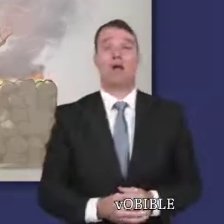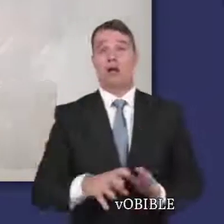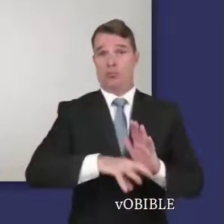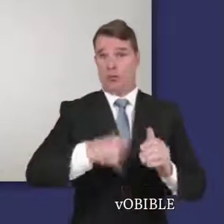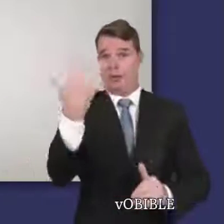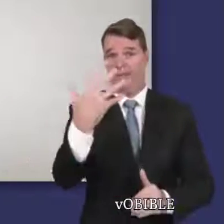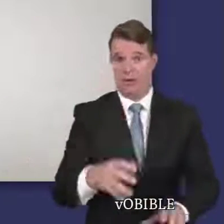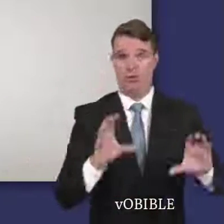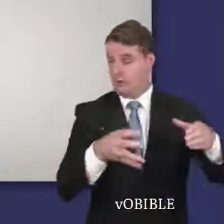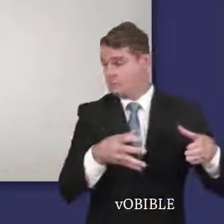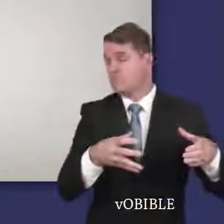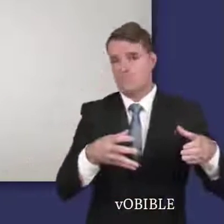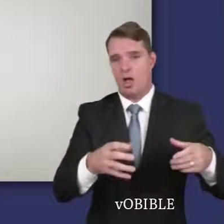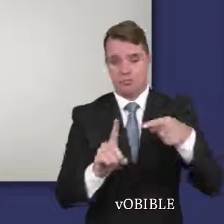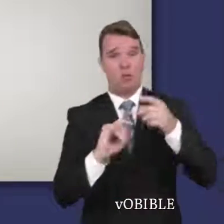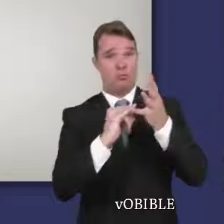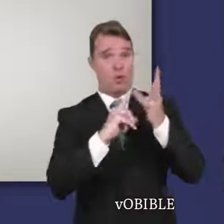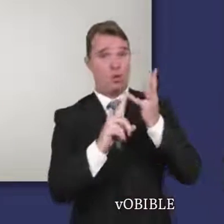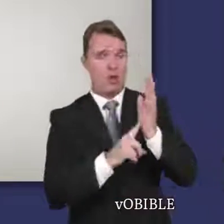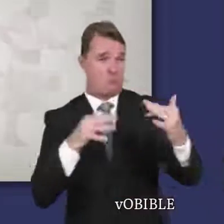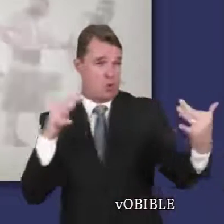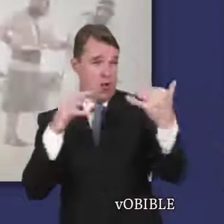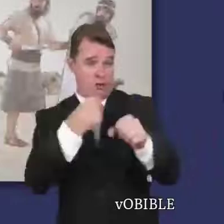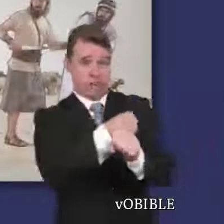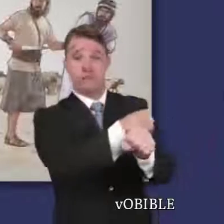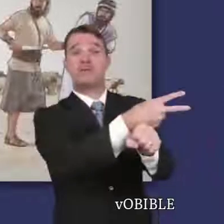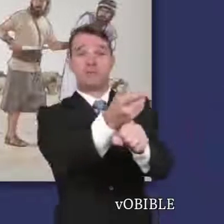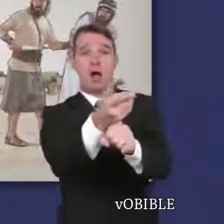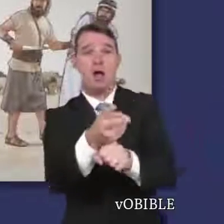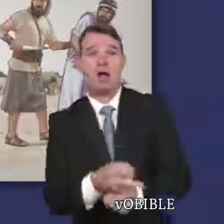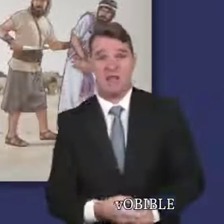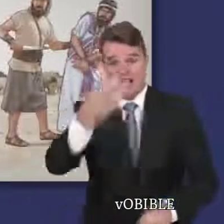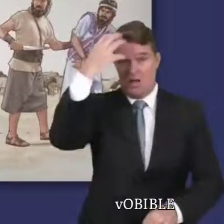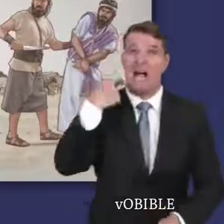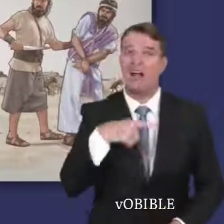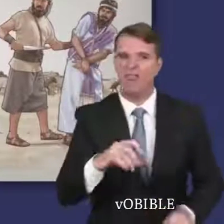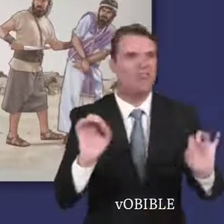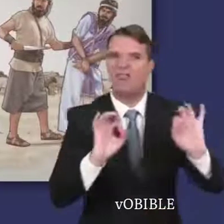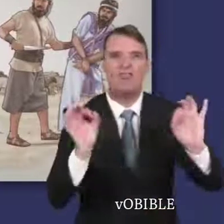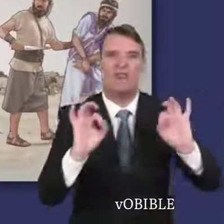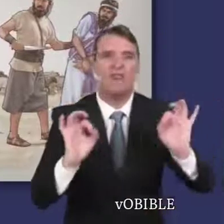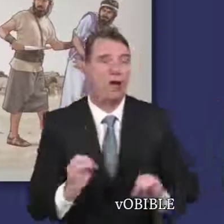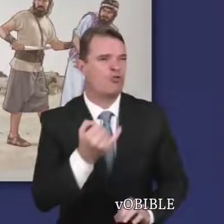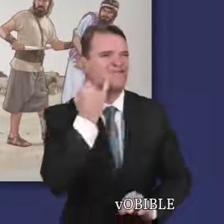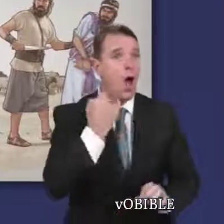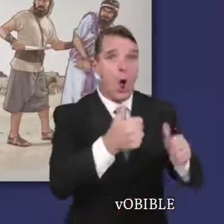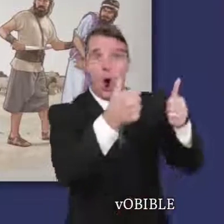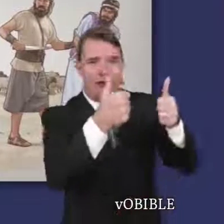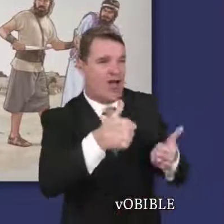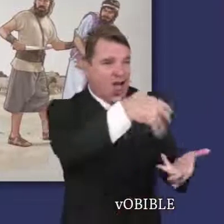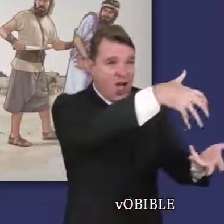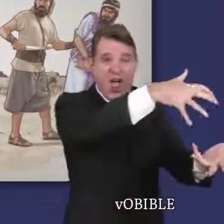sacrifice. In chapter 15, he defeats the Amalekites, but disobediently spares